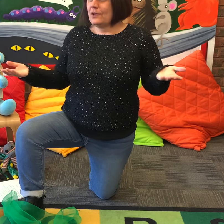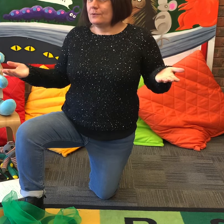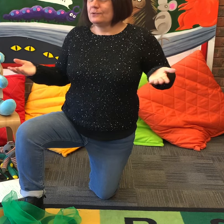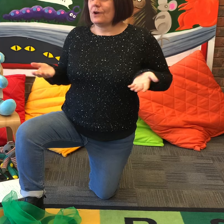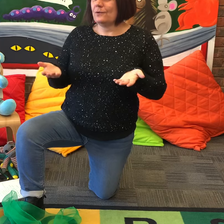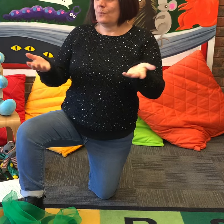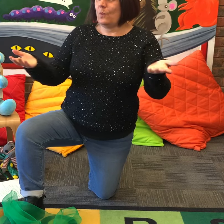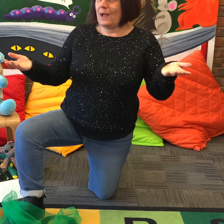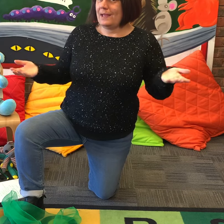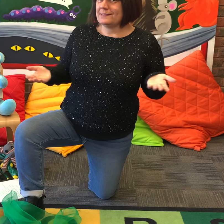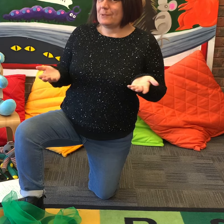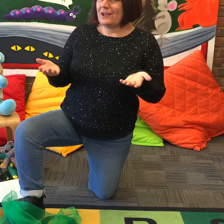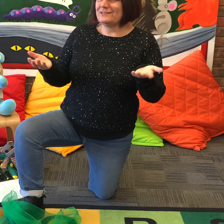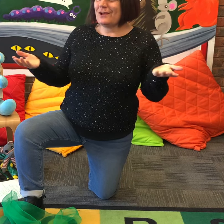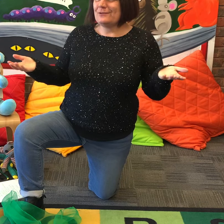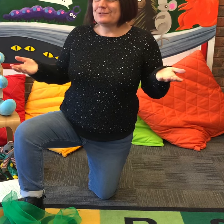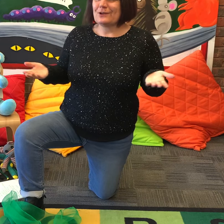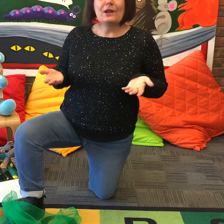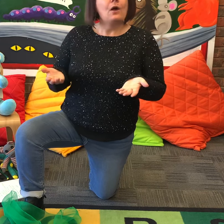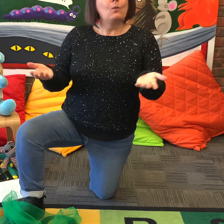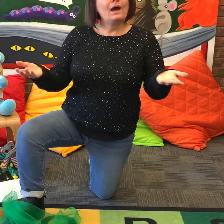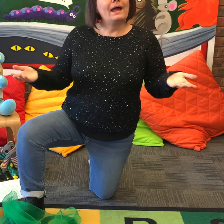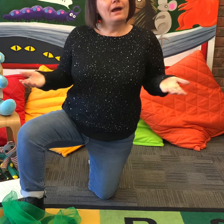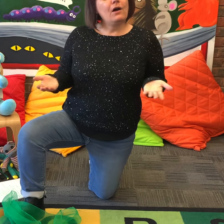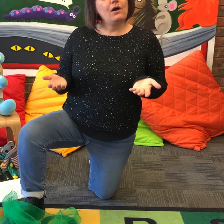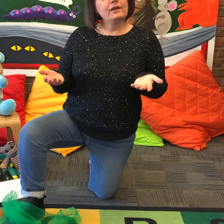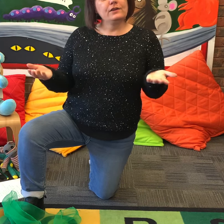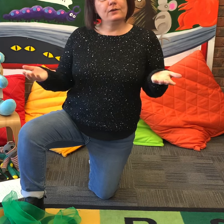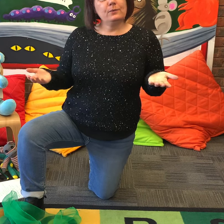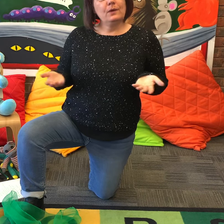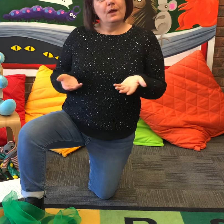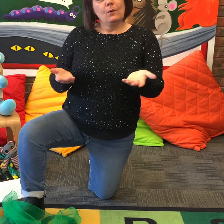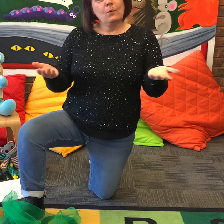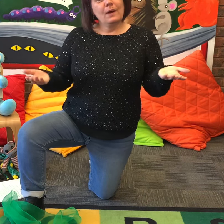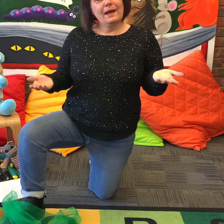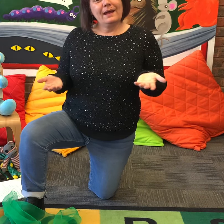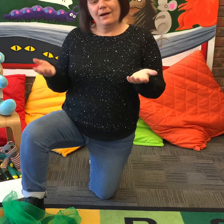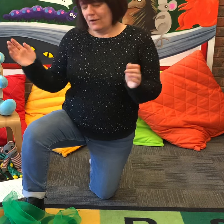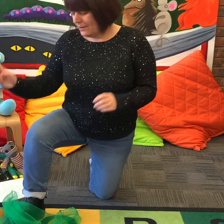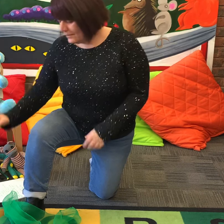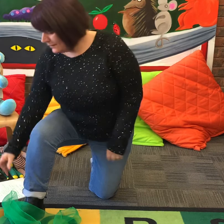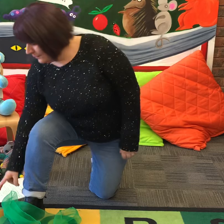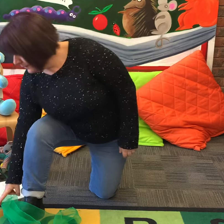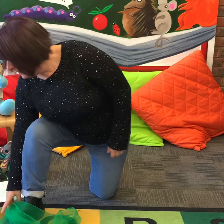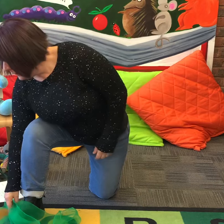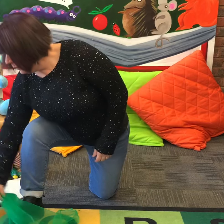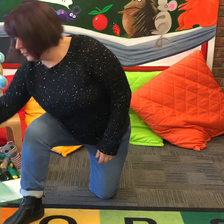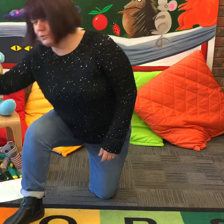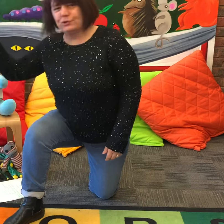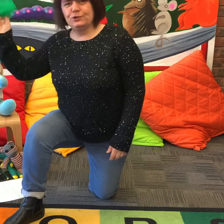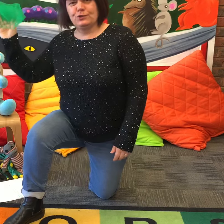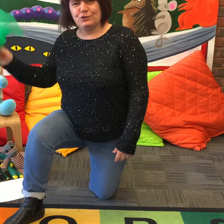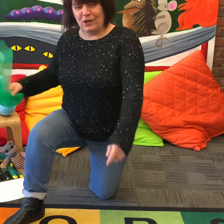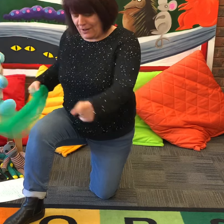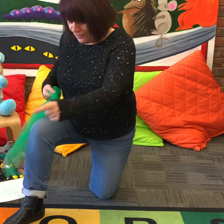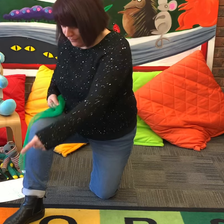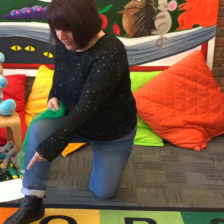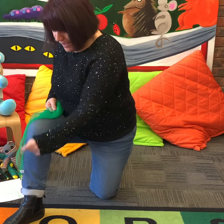toes gone? Where's my toes gone? Where are you? Where are you? Whoosh! There